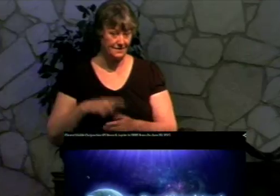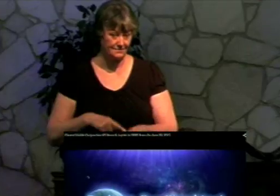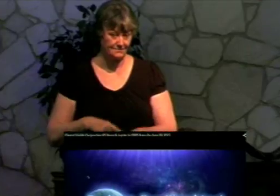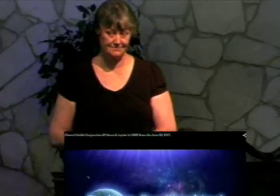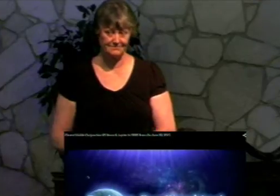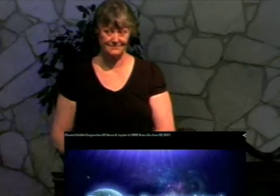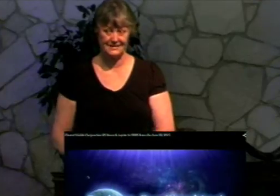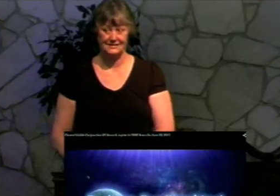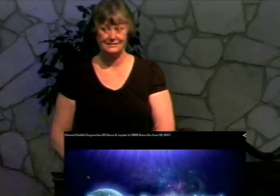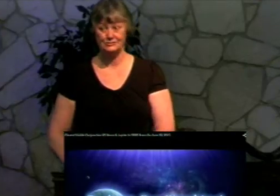time. So